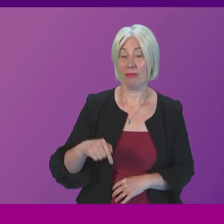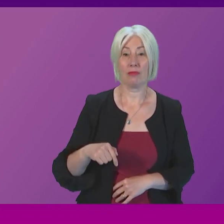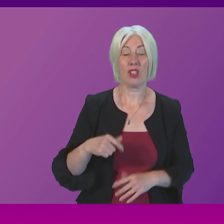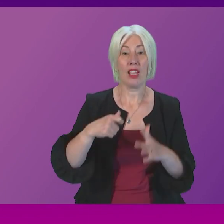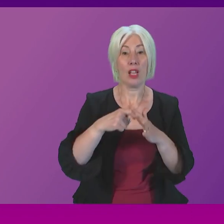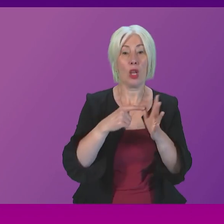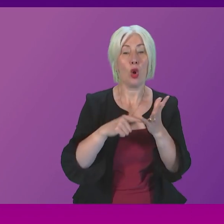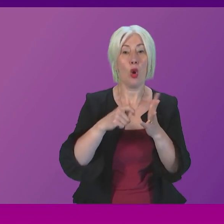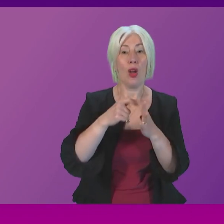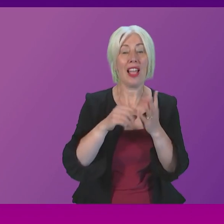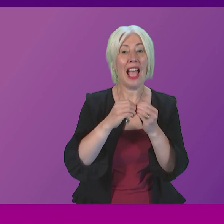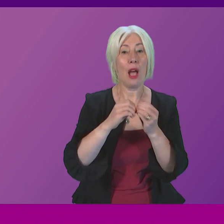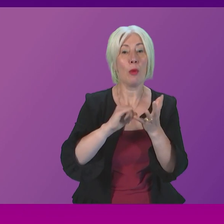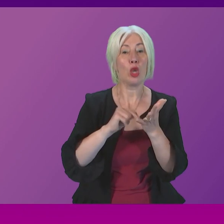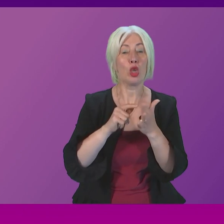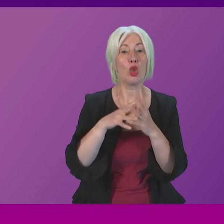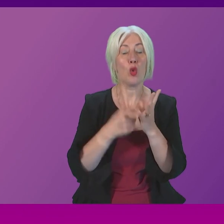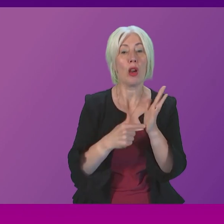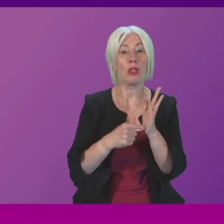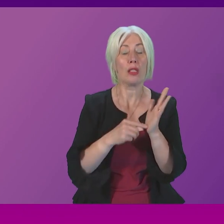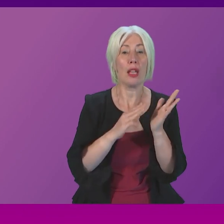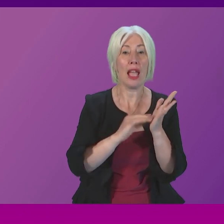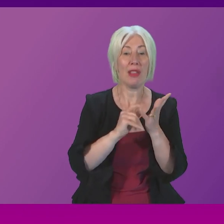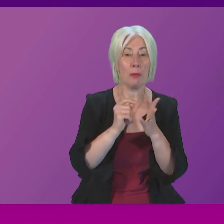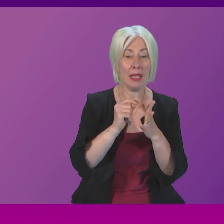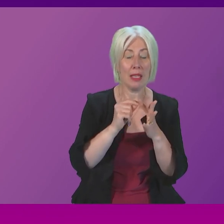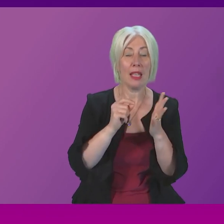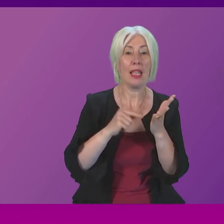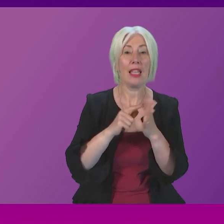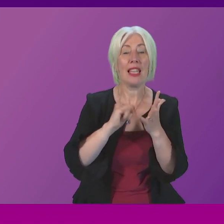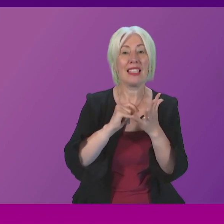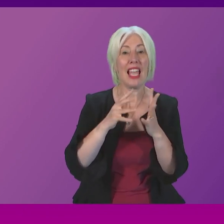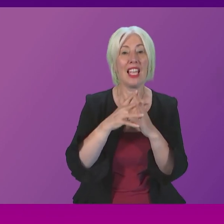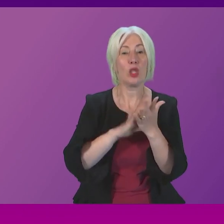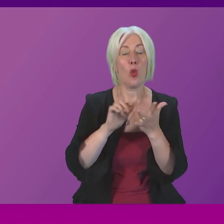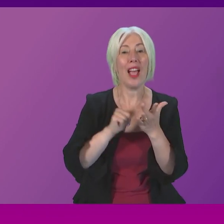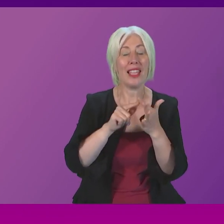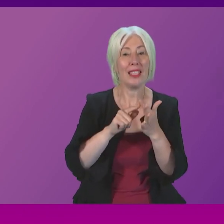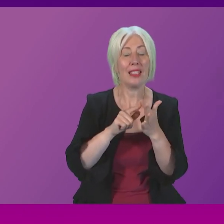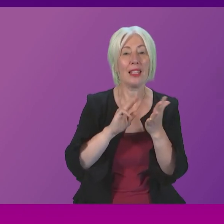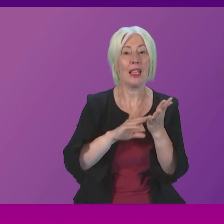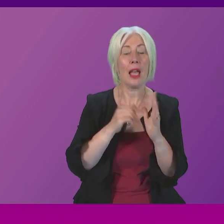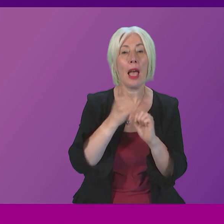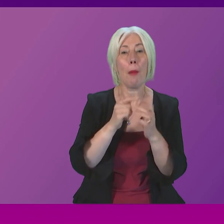with CoCab Stewart MSP, with Tess White MSP, with Maggie Chapman